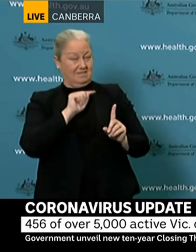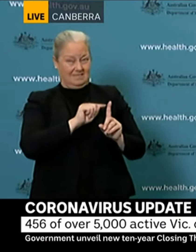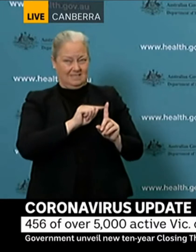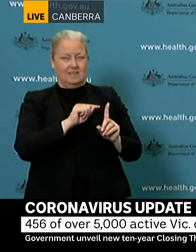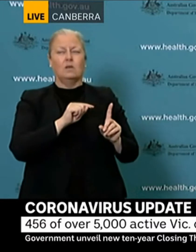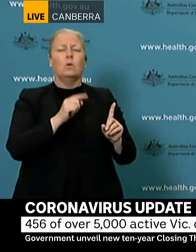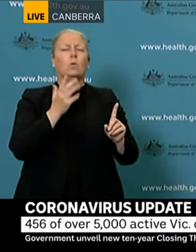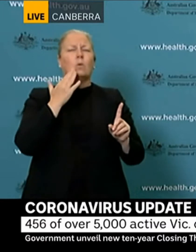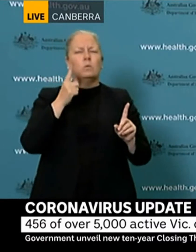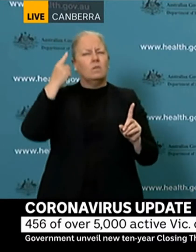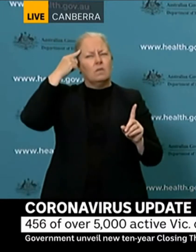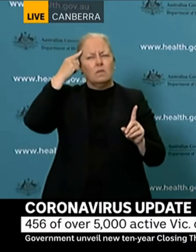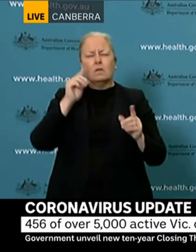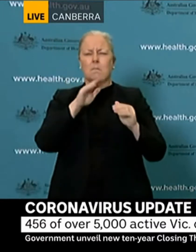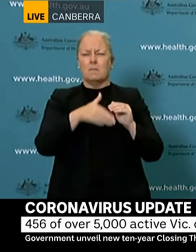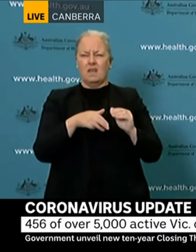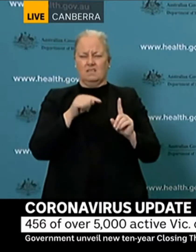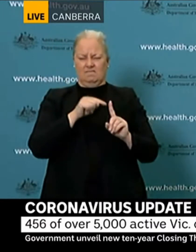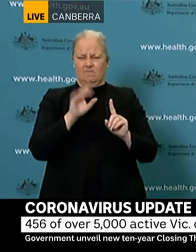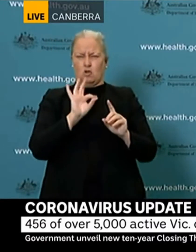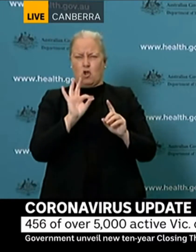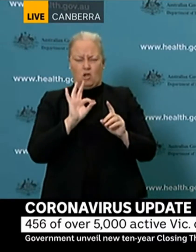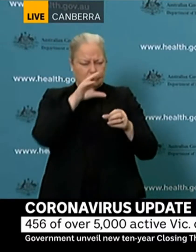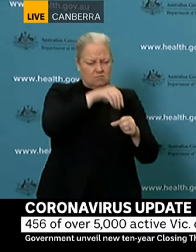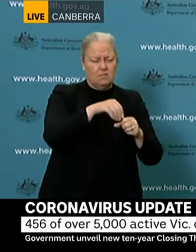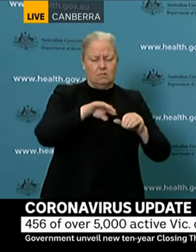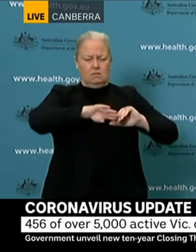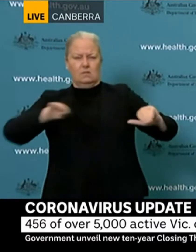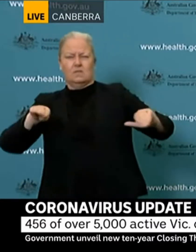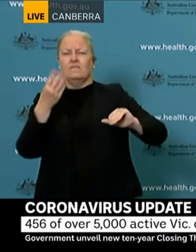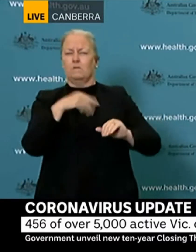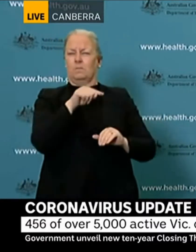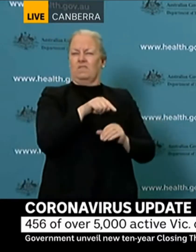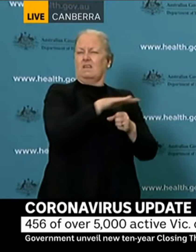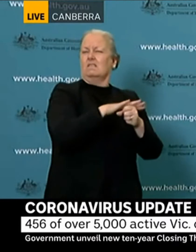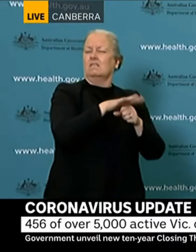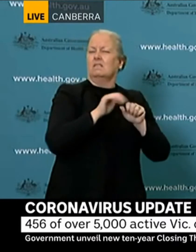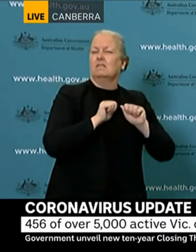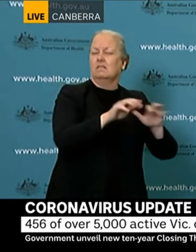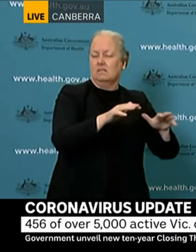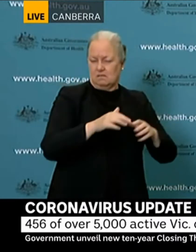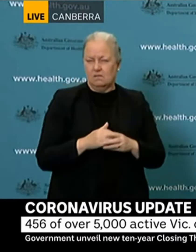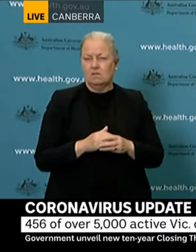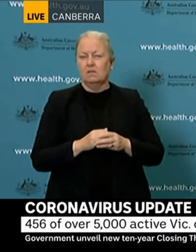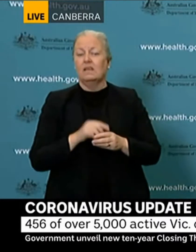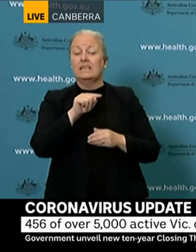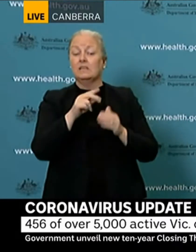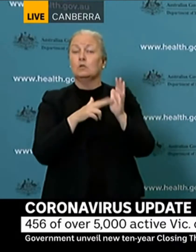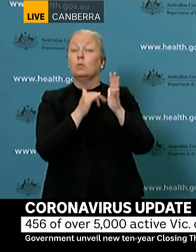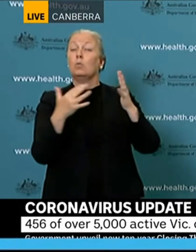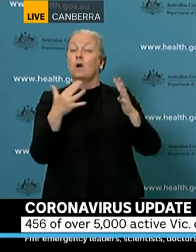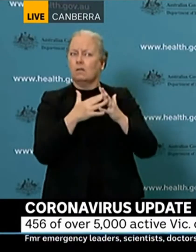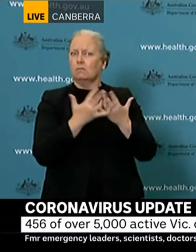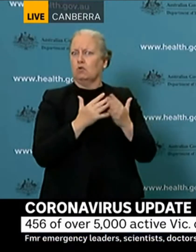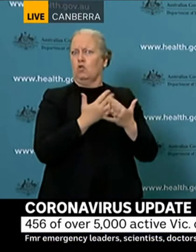to existing clusters? So there's been 105 cases in the last week in New South Wales.